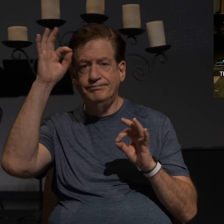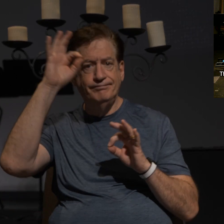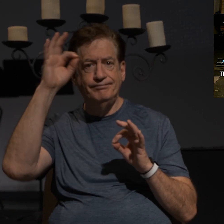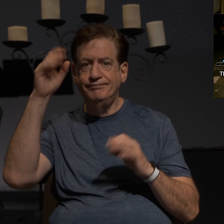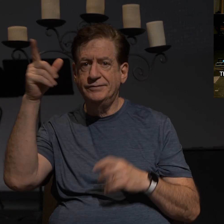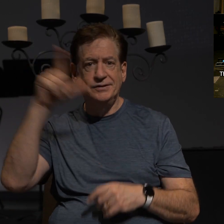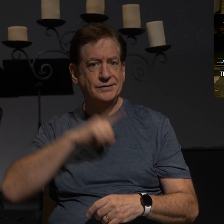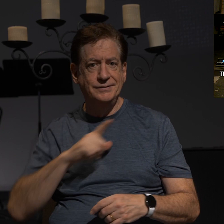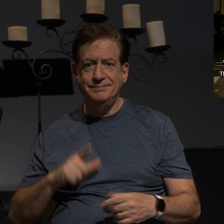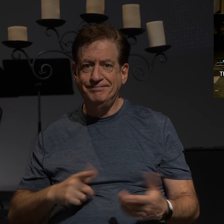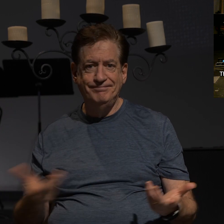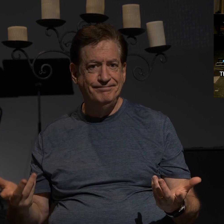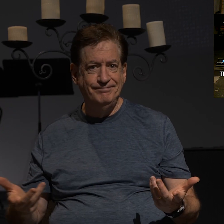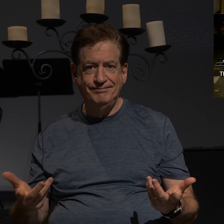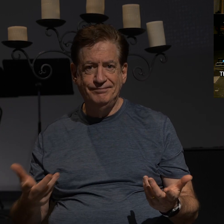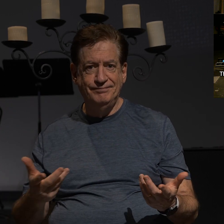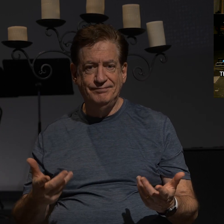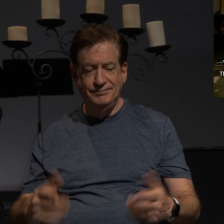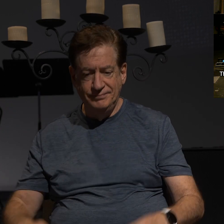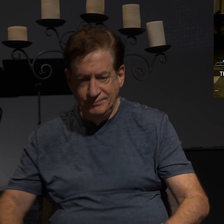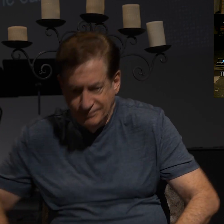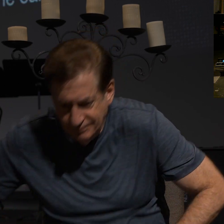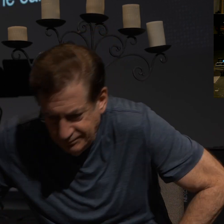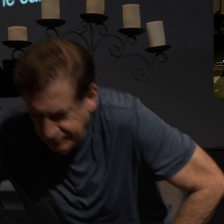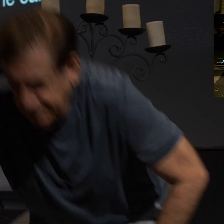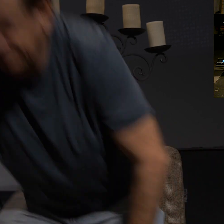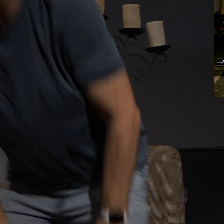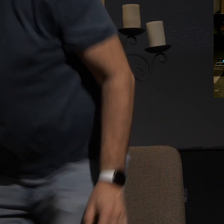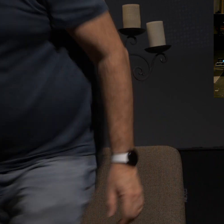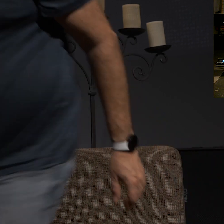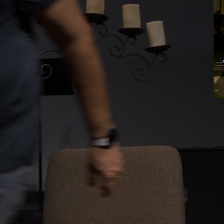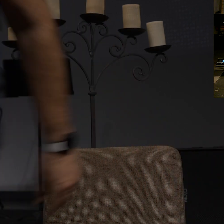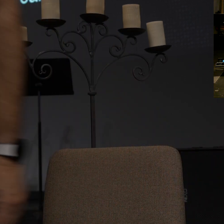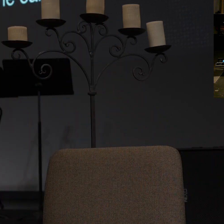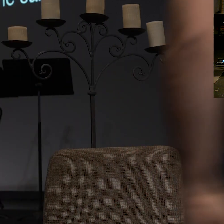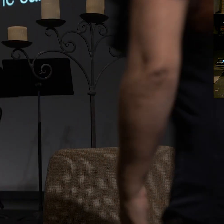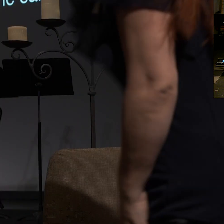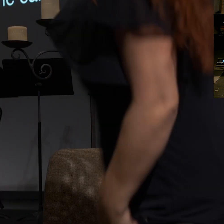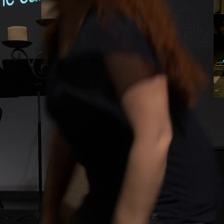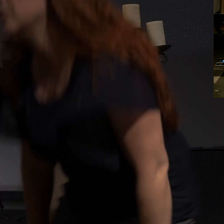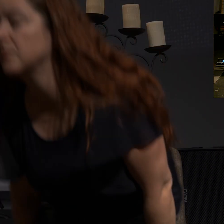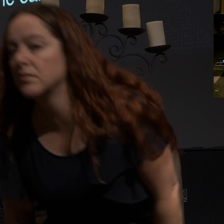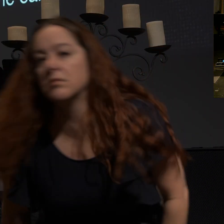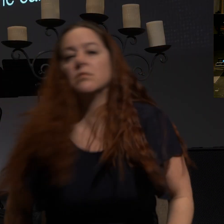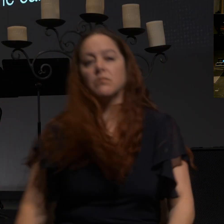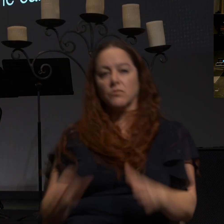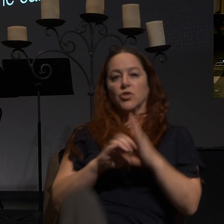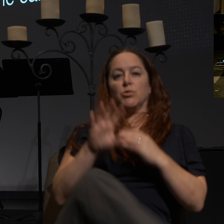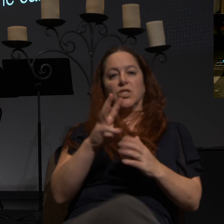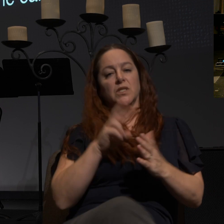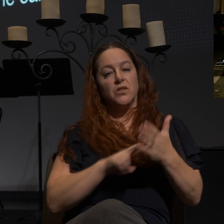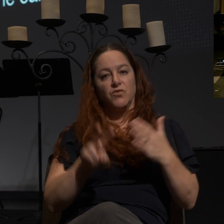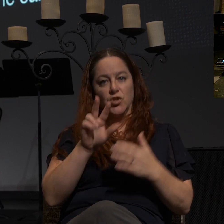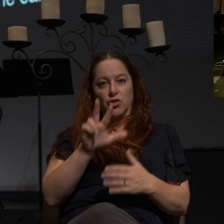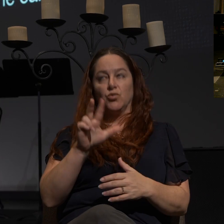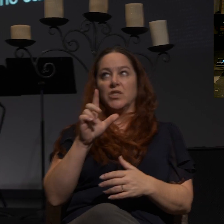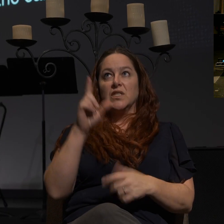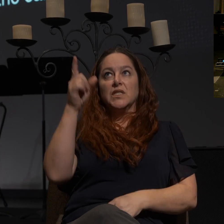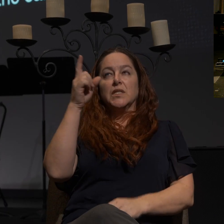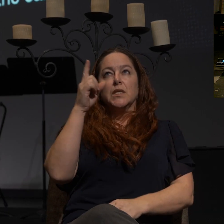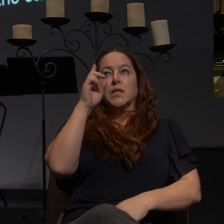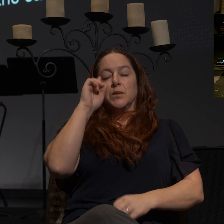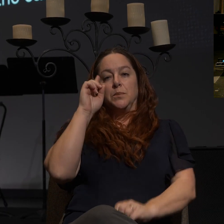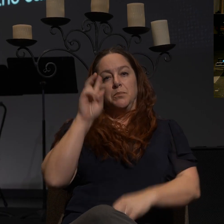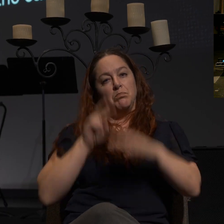Lord." Chapter 6, verse 3, in this case, Hosea is envisioning a future for Israel. Like, what